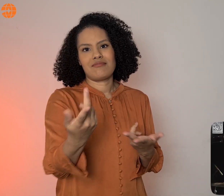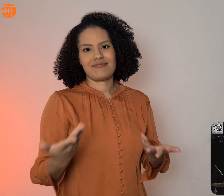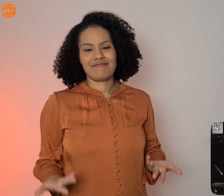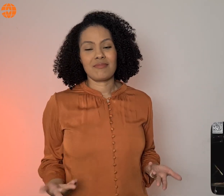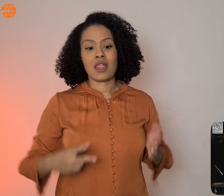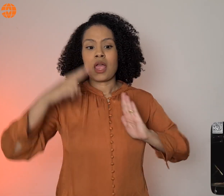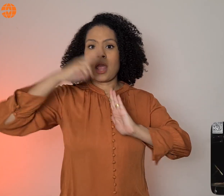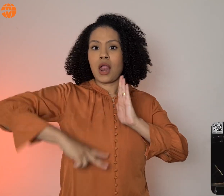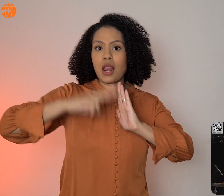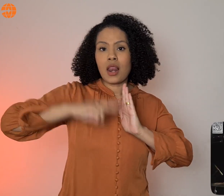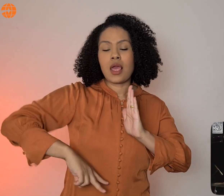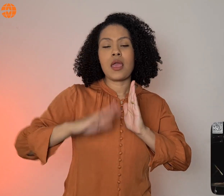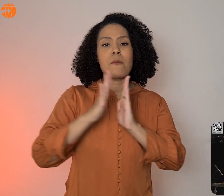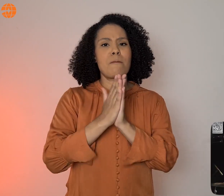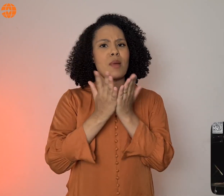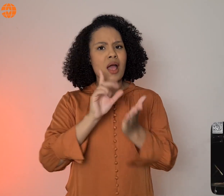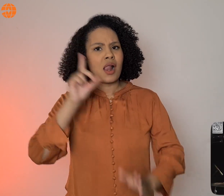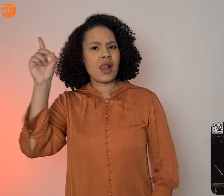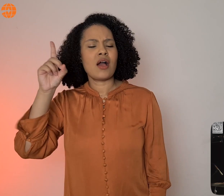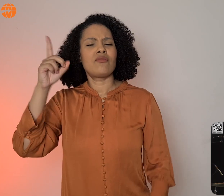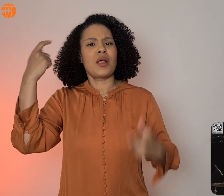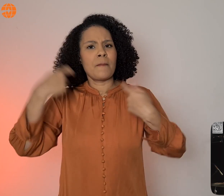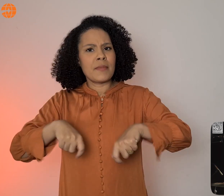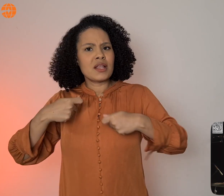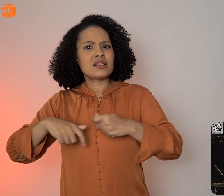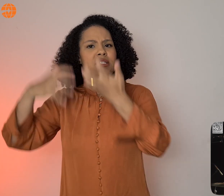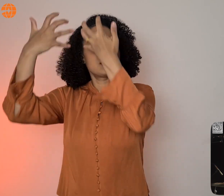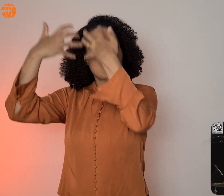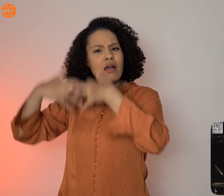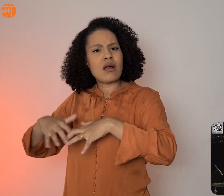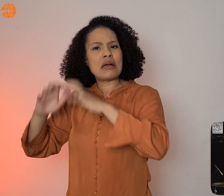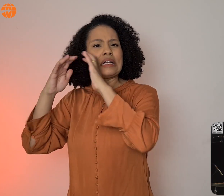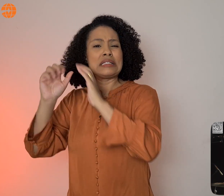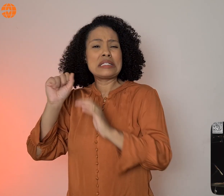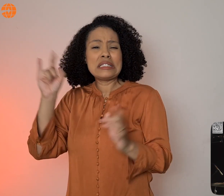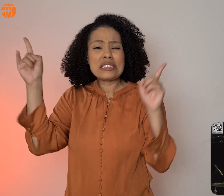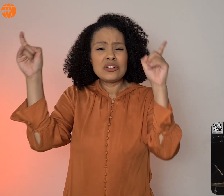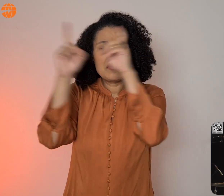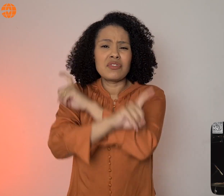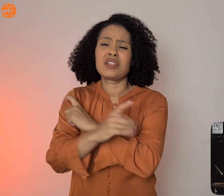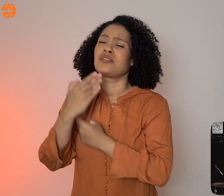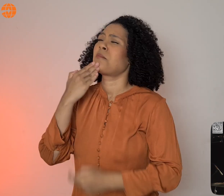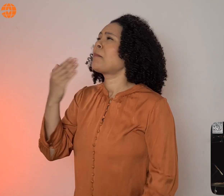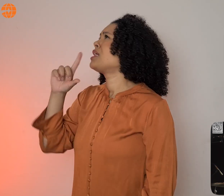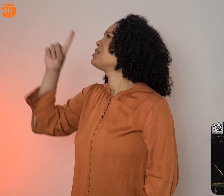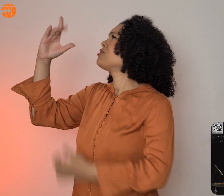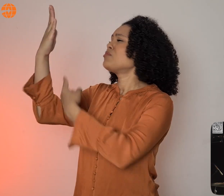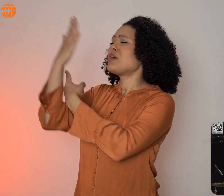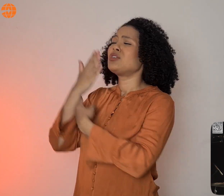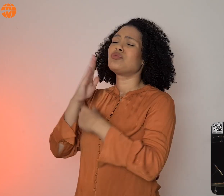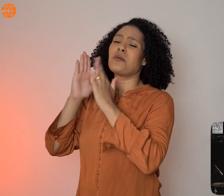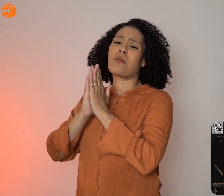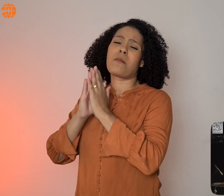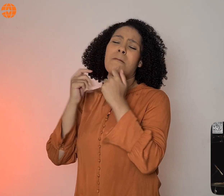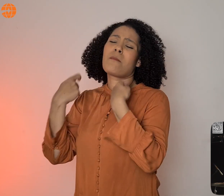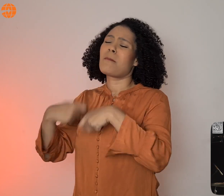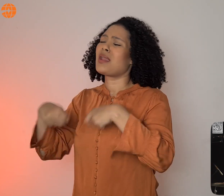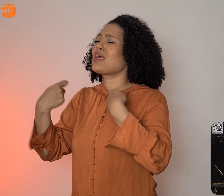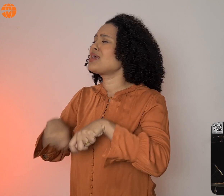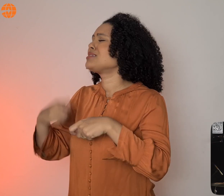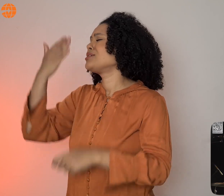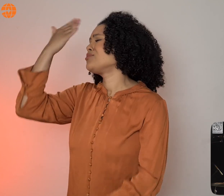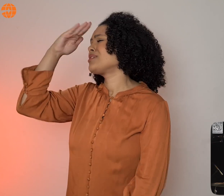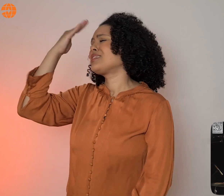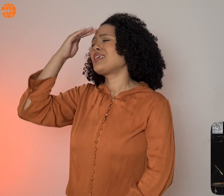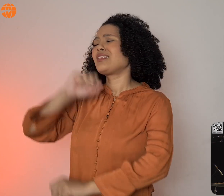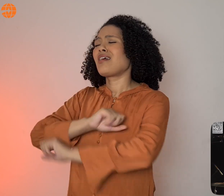you, yes, but don't stop there. Leia a palavra de Deus e medite nela. Peça ajuda a Deus, mas não pare por aí. Talk to your